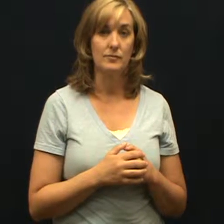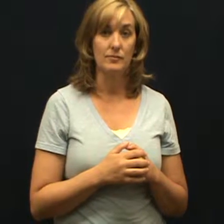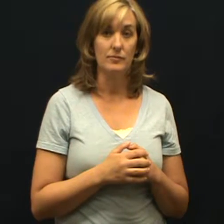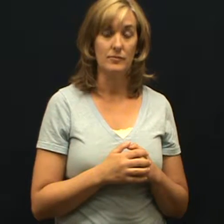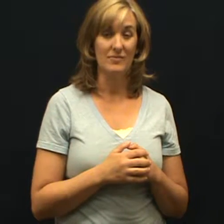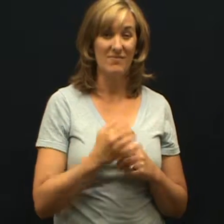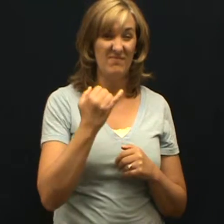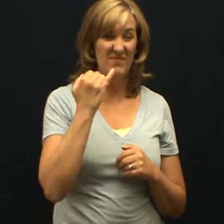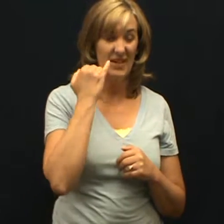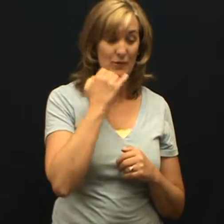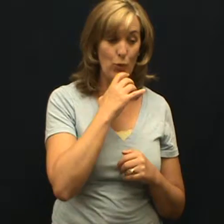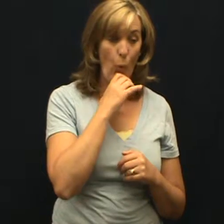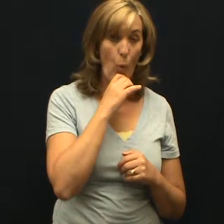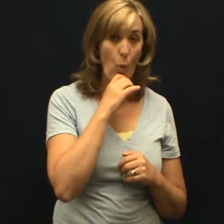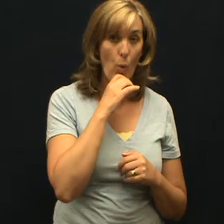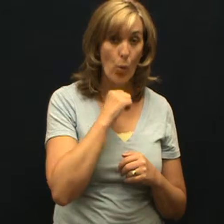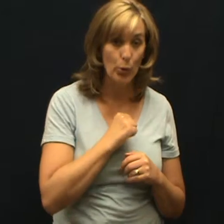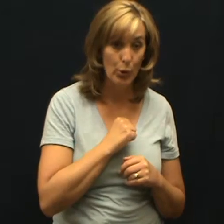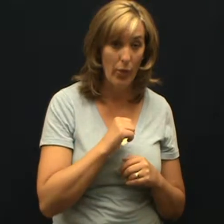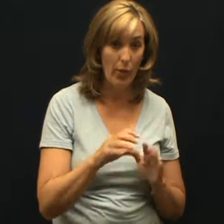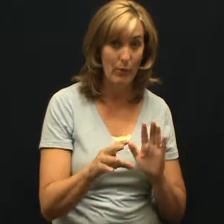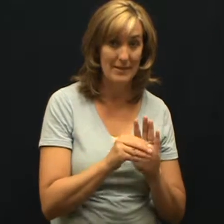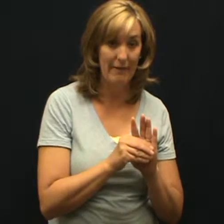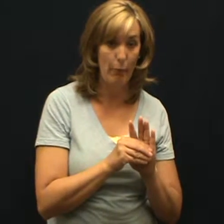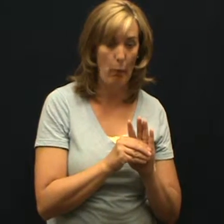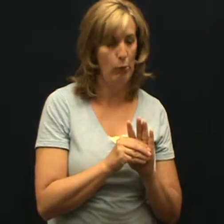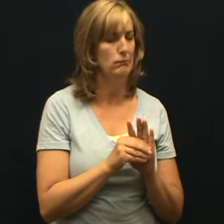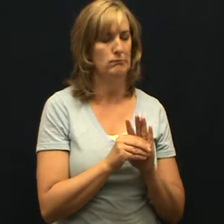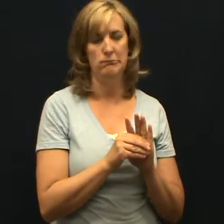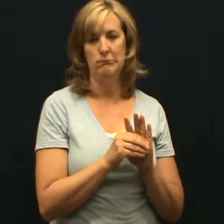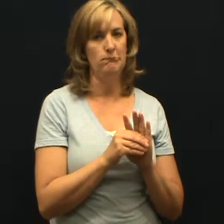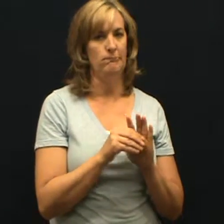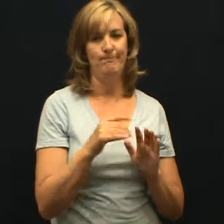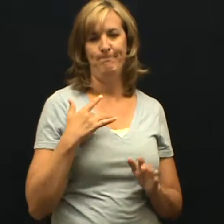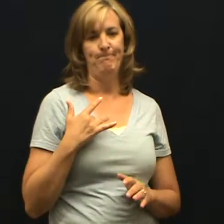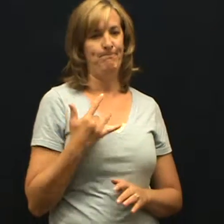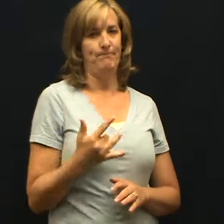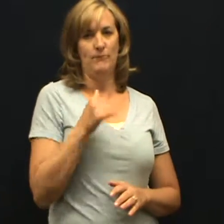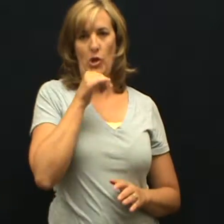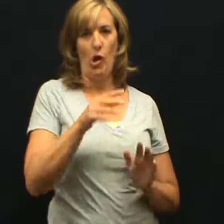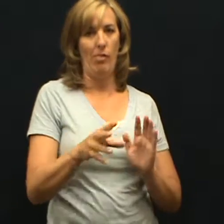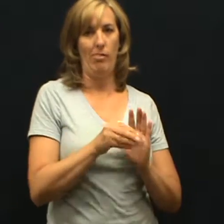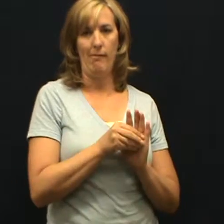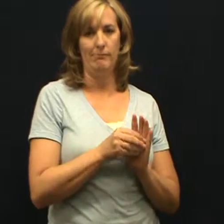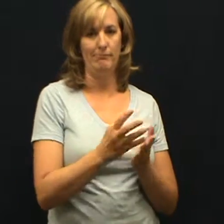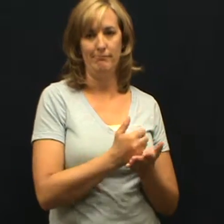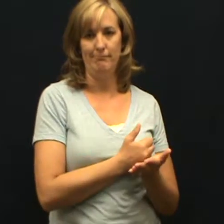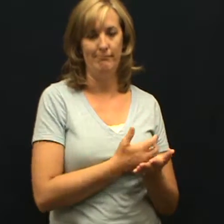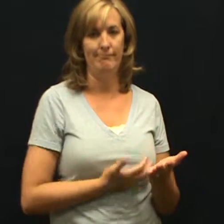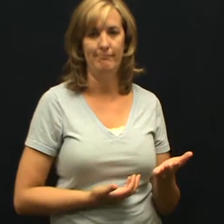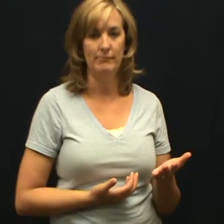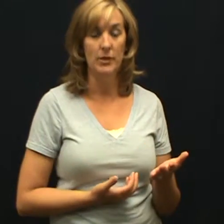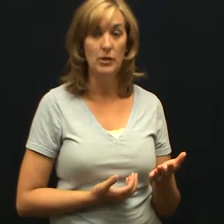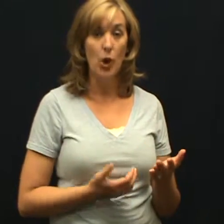is, the less likely it is we're going to be able to collect that receivable. So the percentage of the older receivables